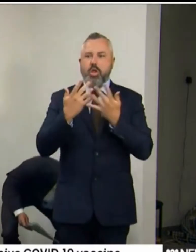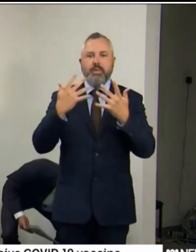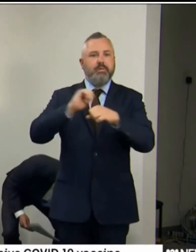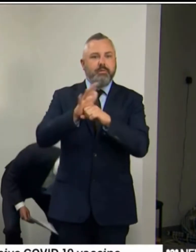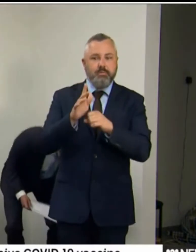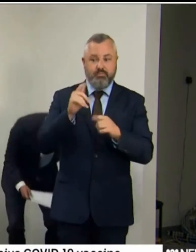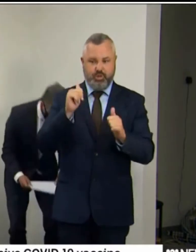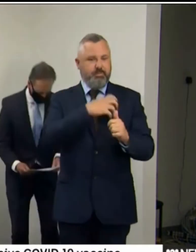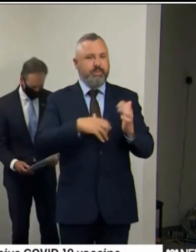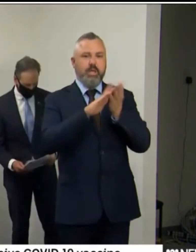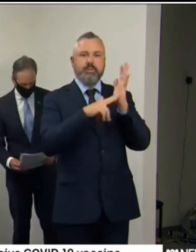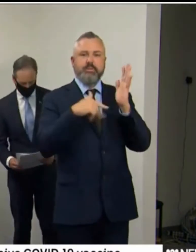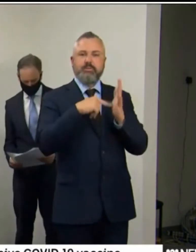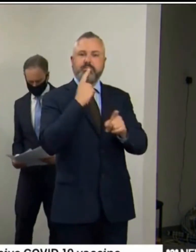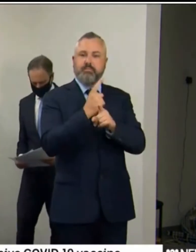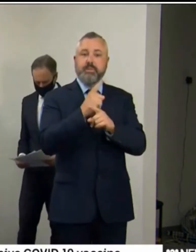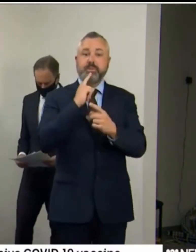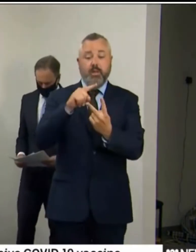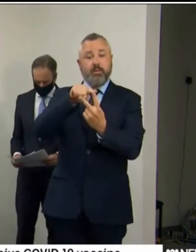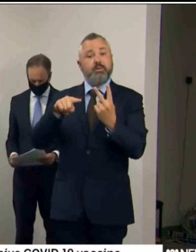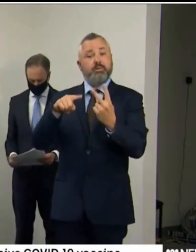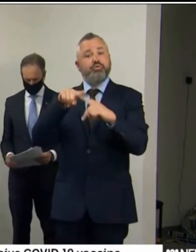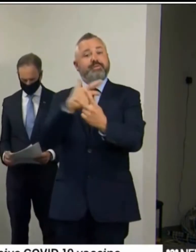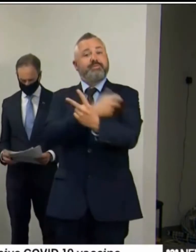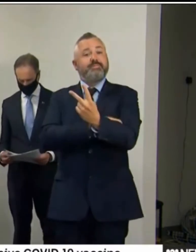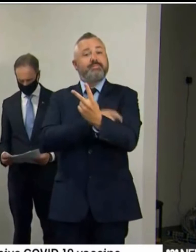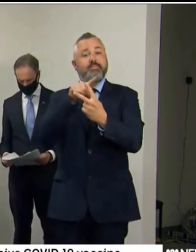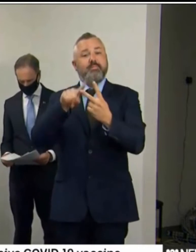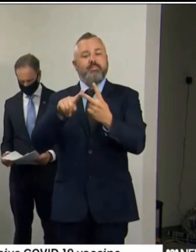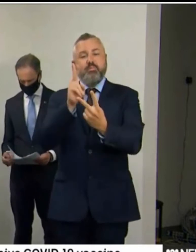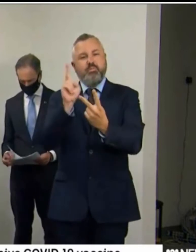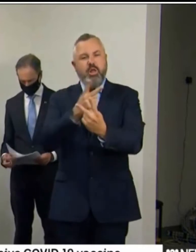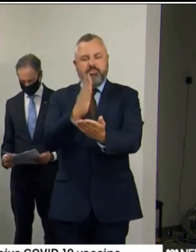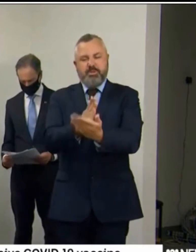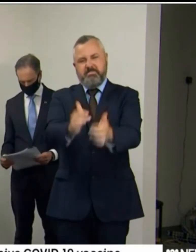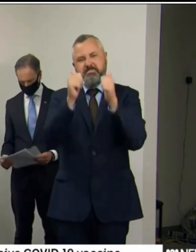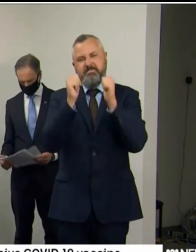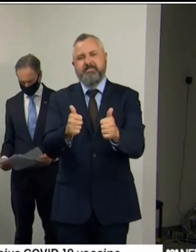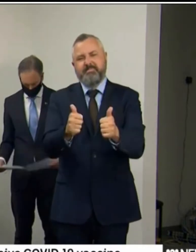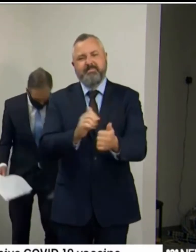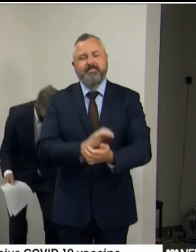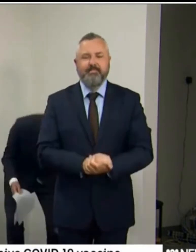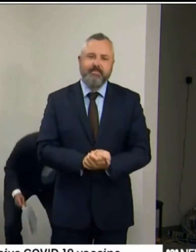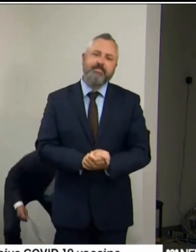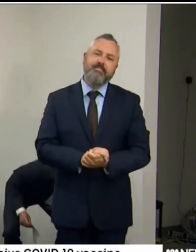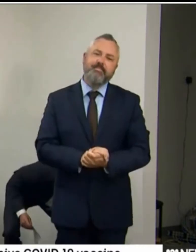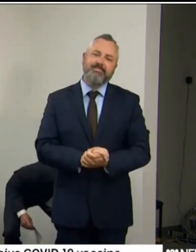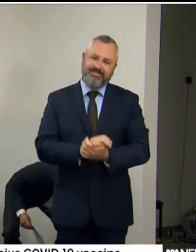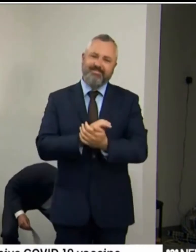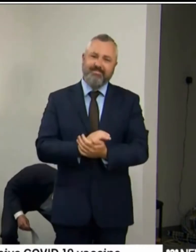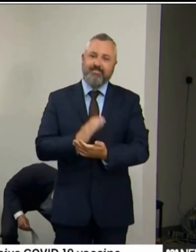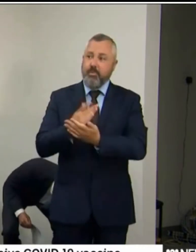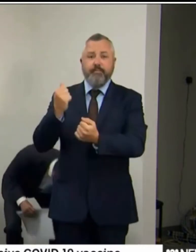both of these vaccines are really, really good. They're in fact indistinguishable in the real-time data from the UK